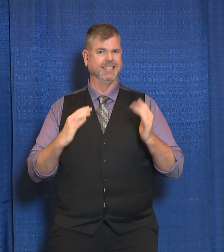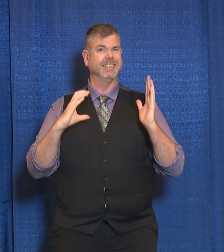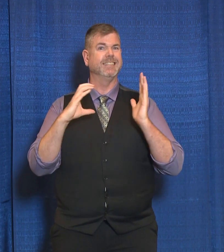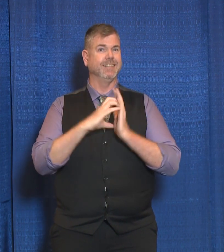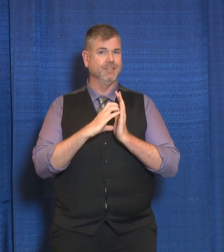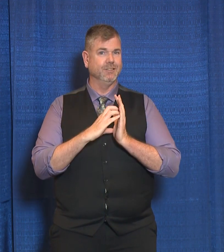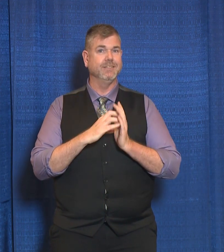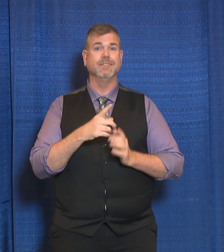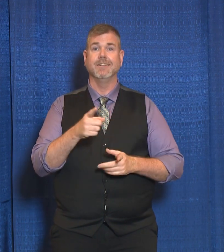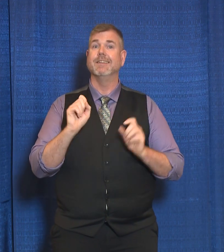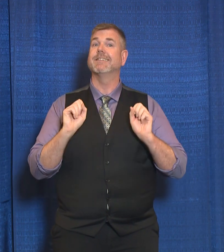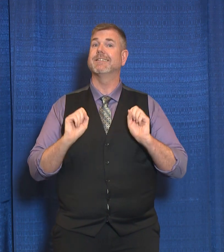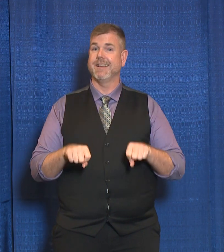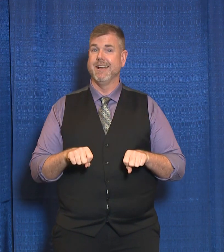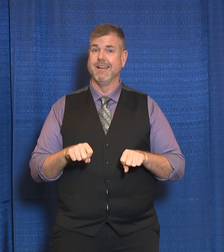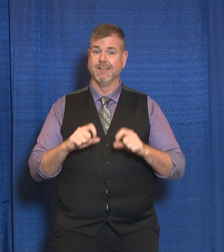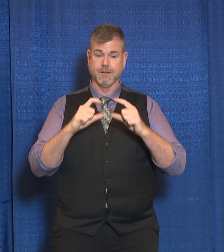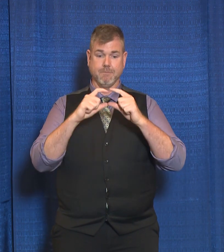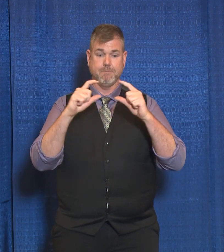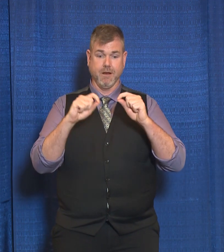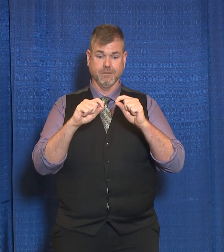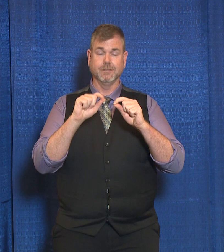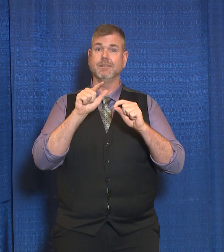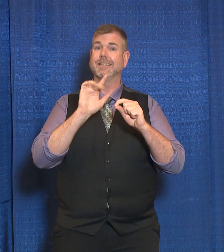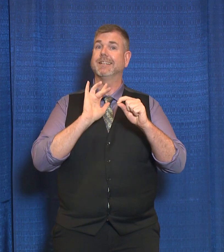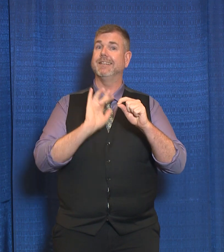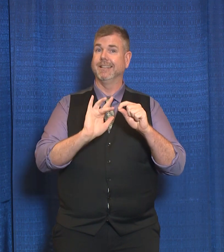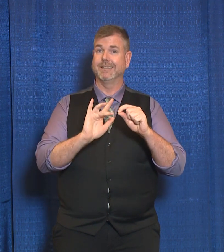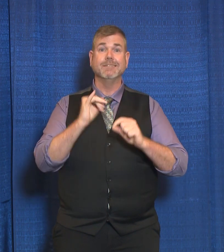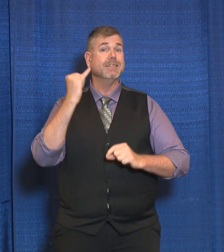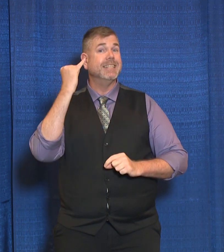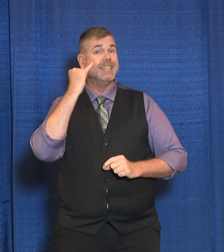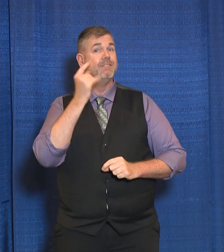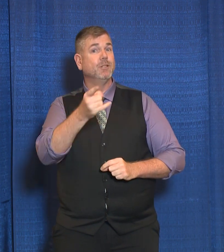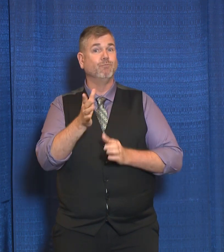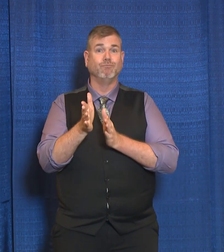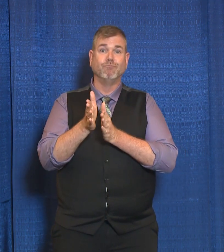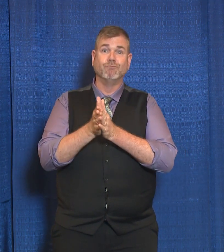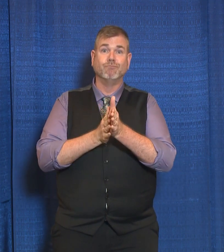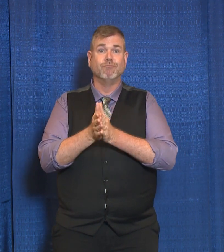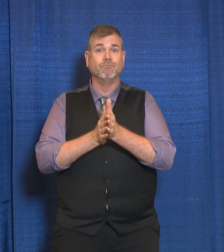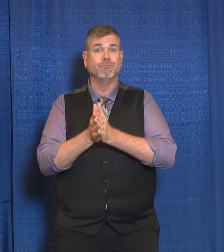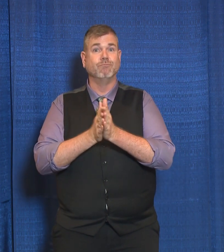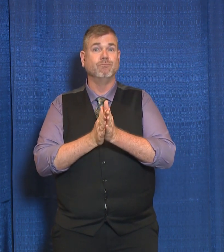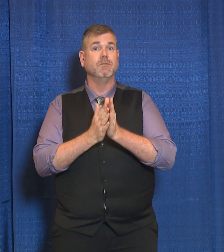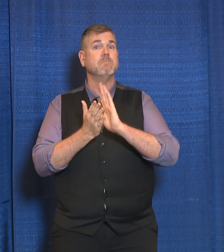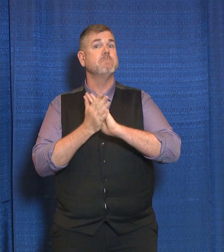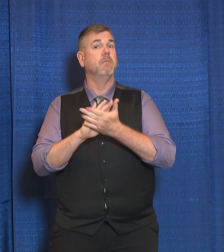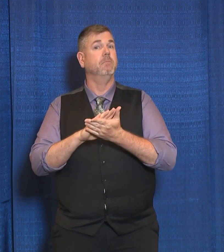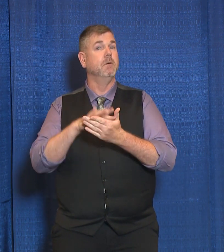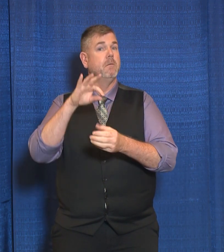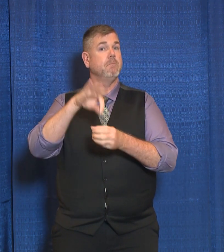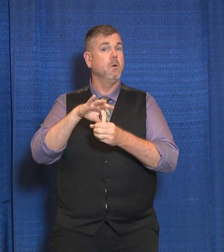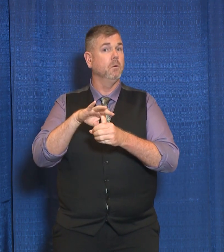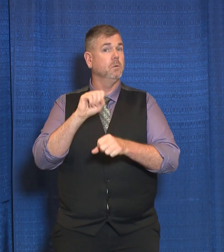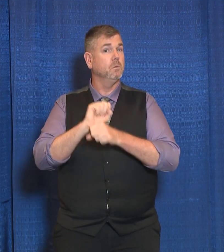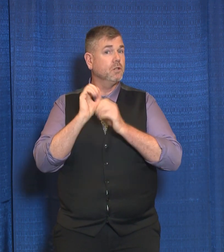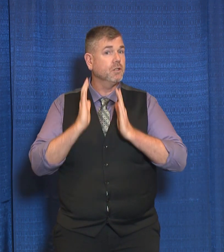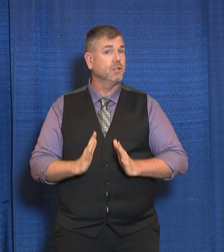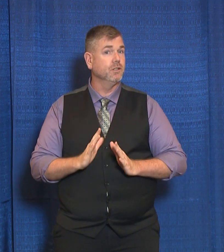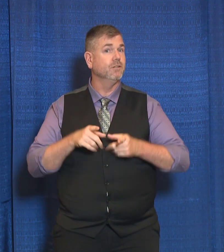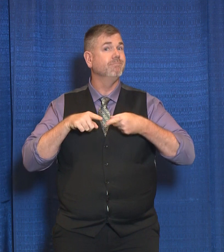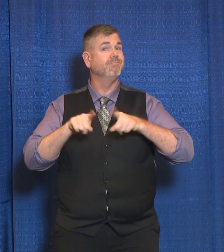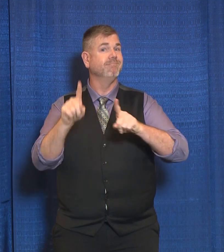You have the option to check a box indicating that you would like to be a poll worker on Election Day, or that you can provide